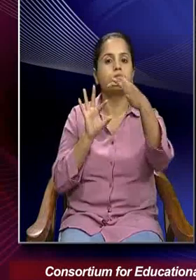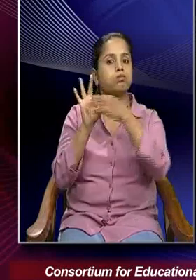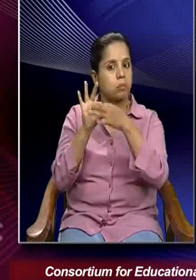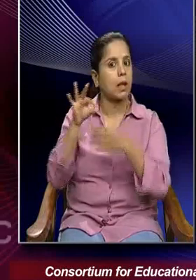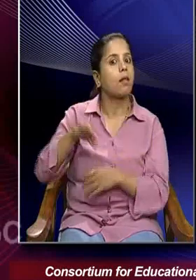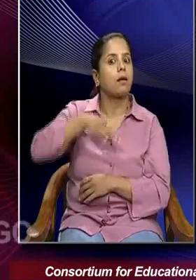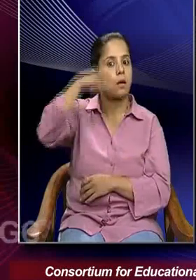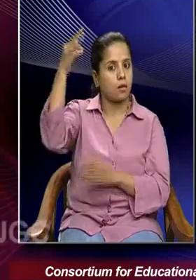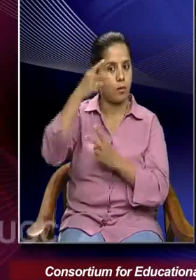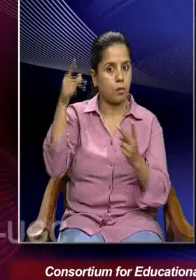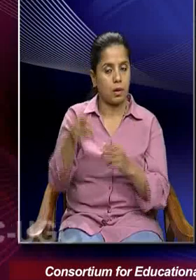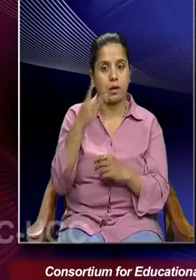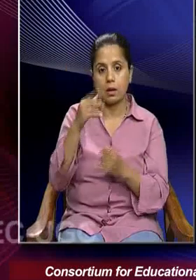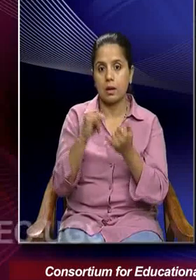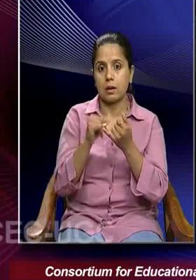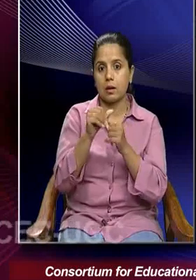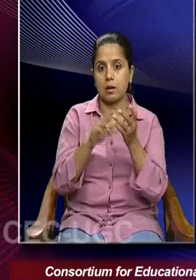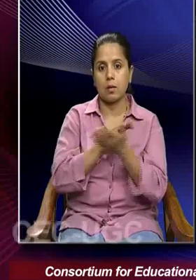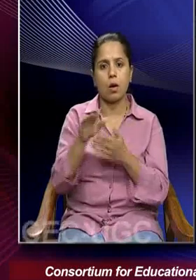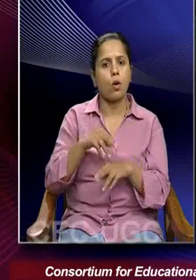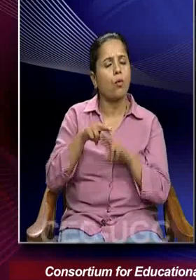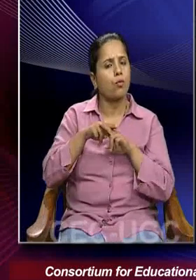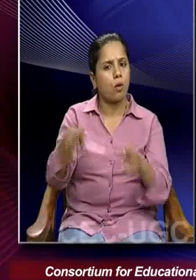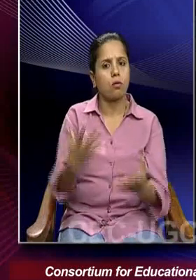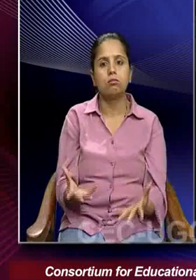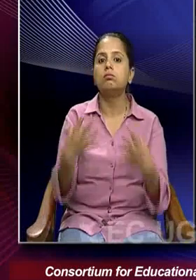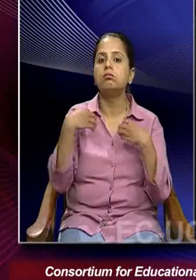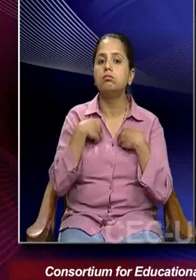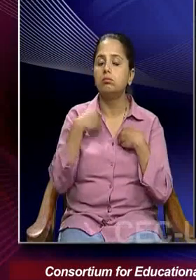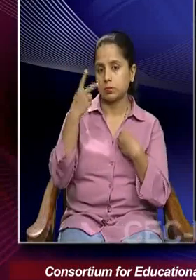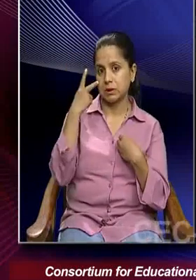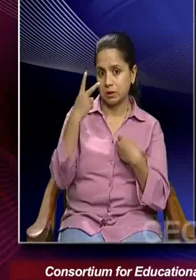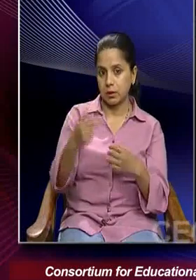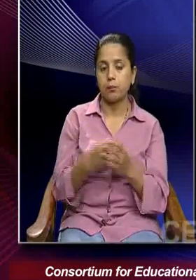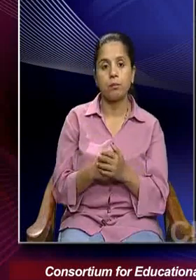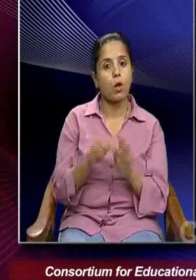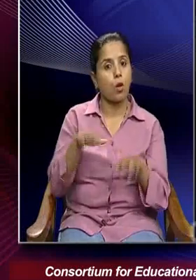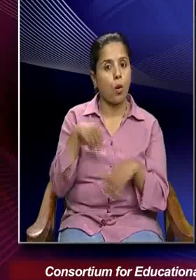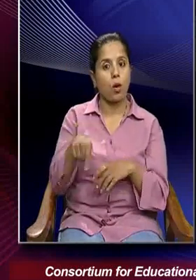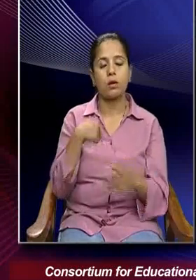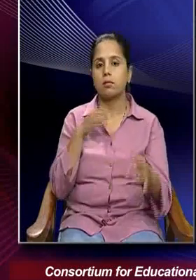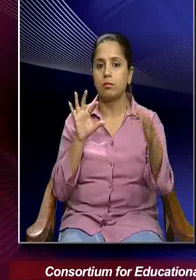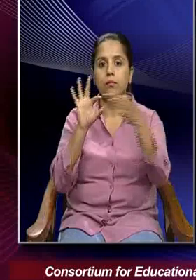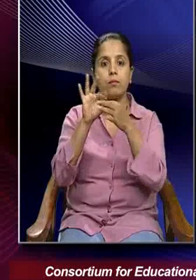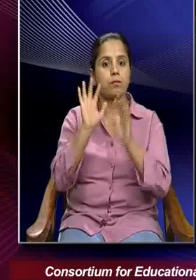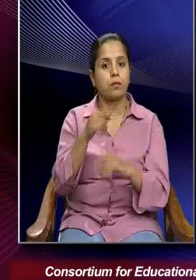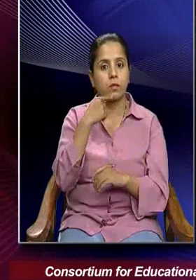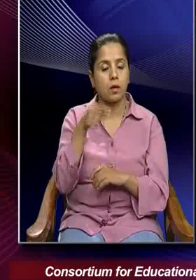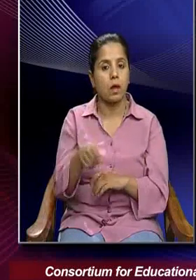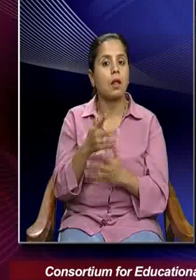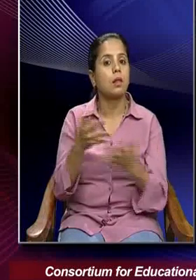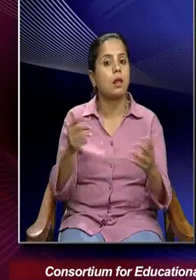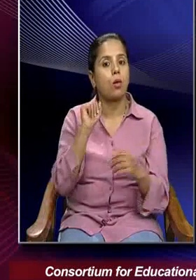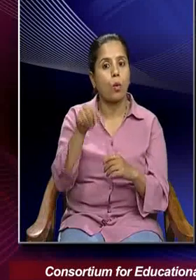Samadhi is the state of complete absorption and union with the object